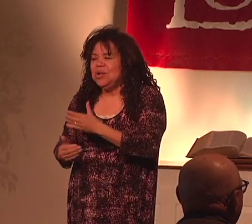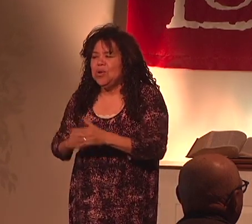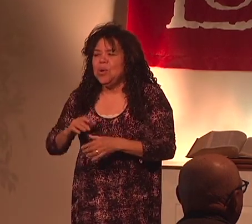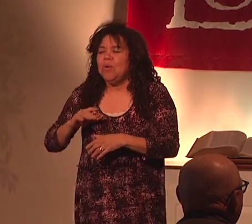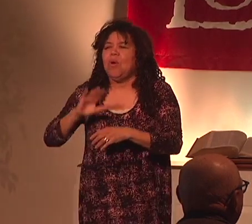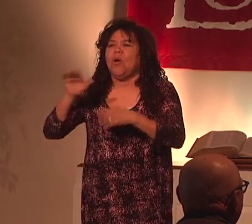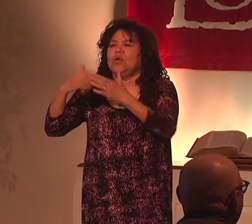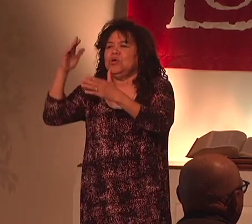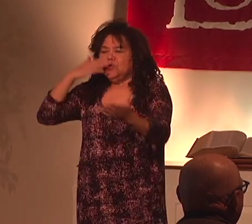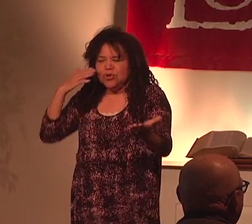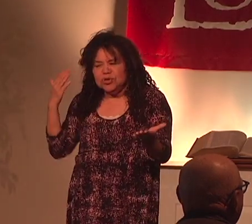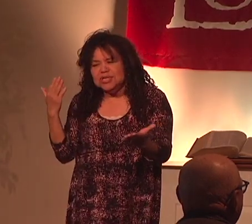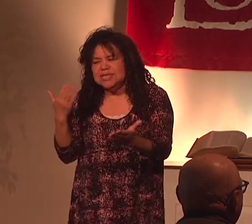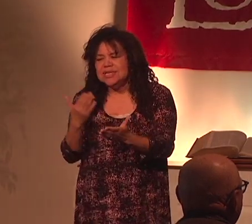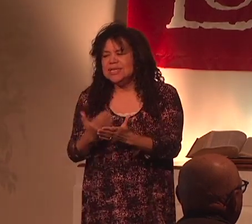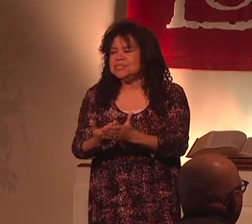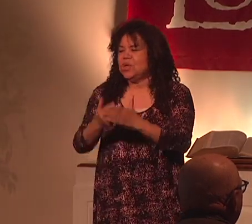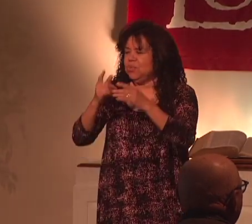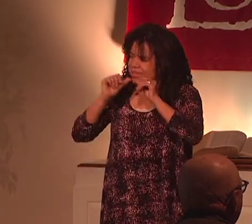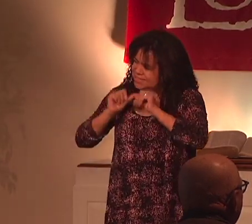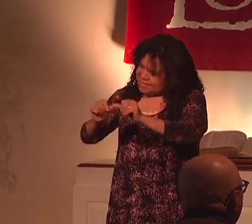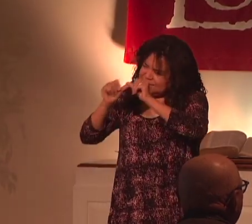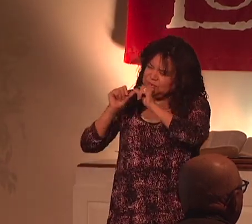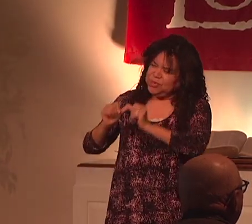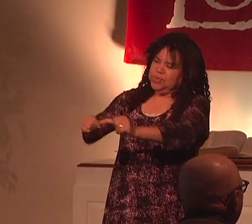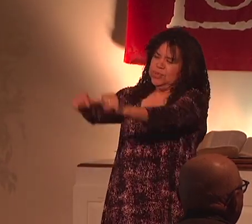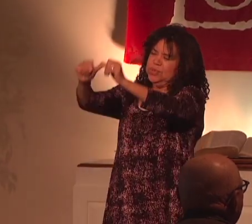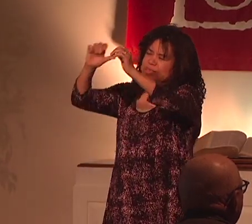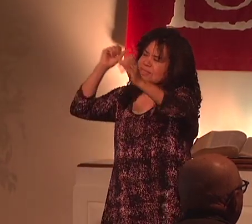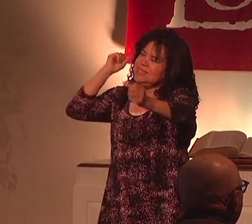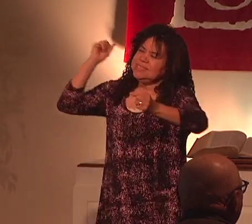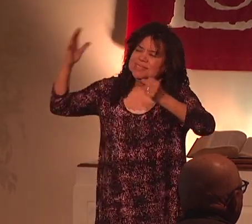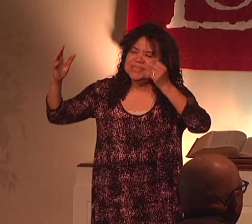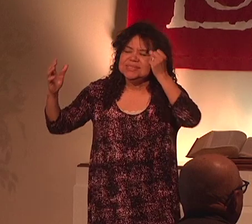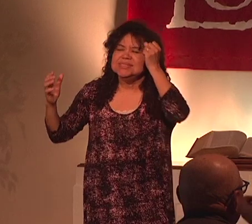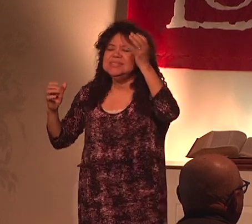goodness, I will keep on singing.